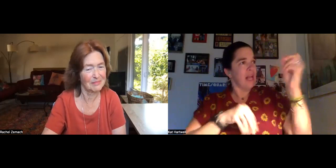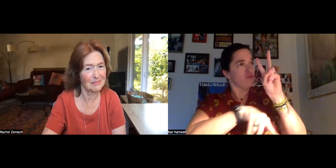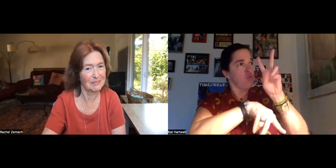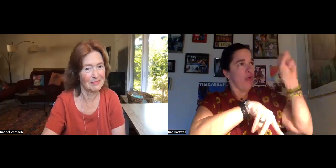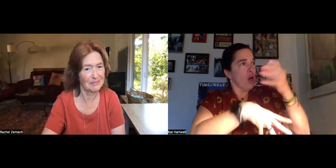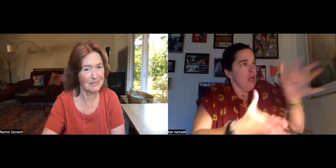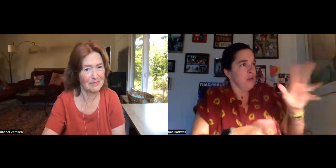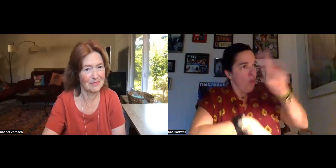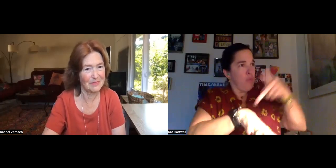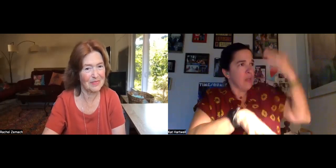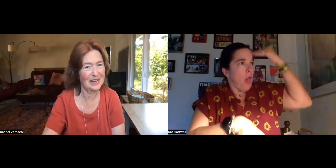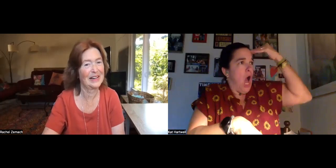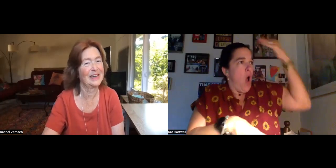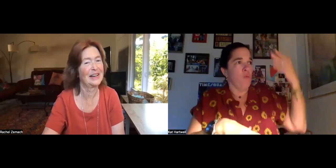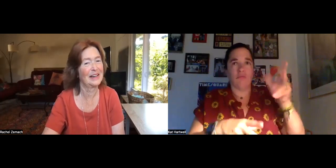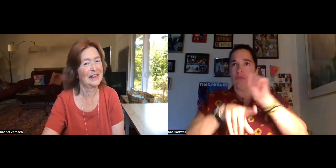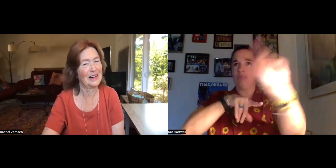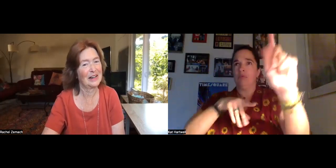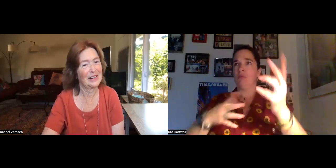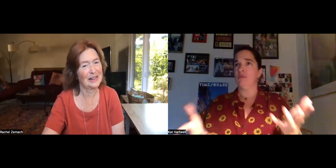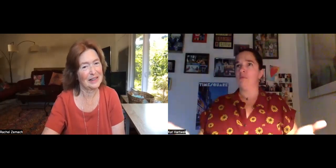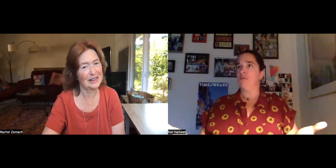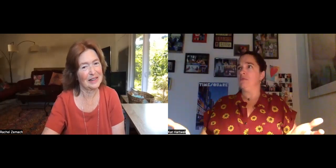leave 2:30. What about now?